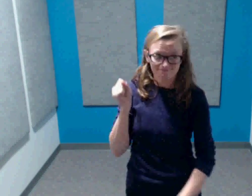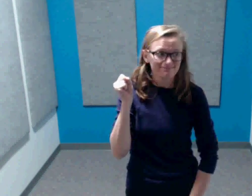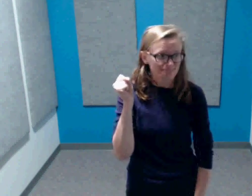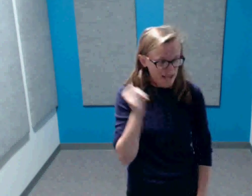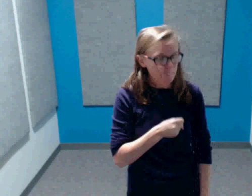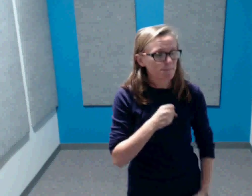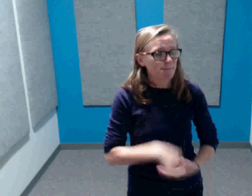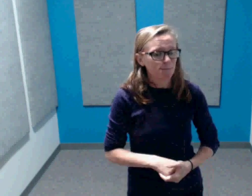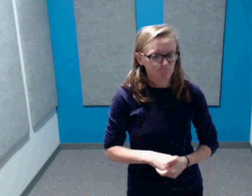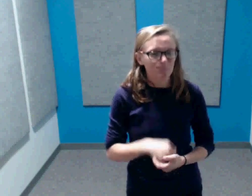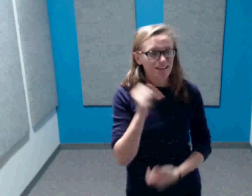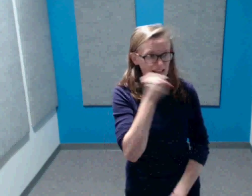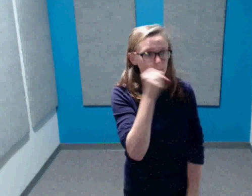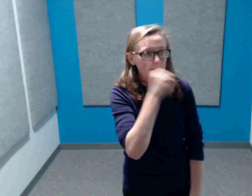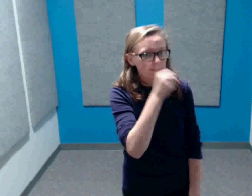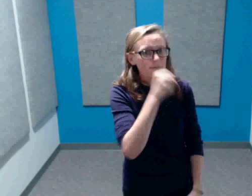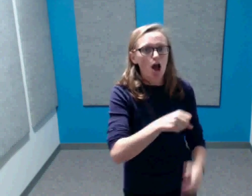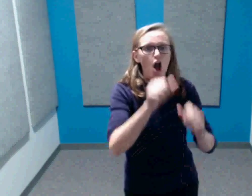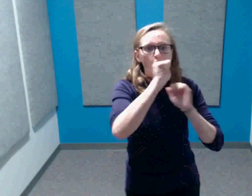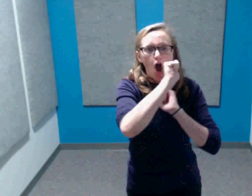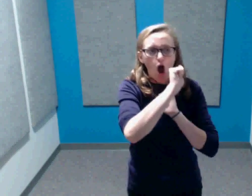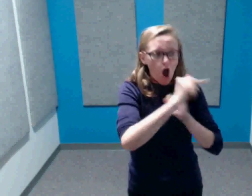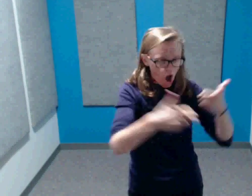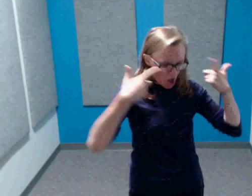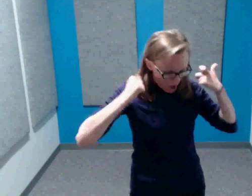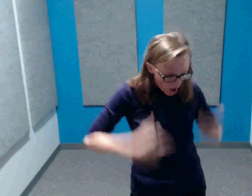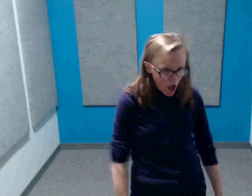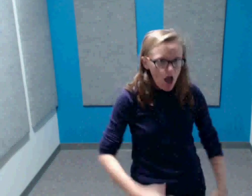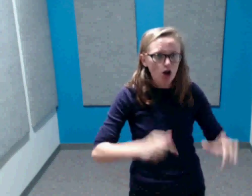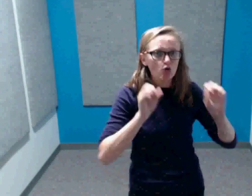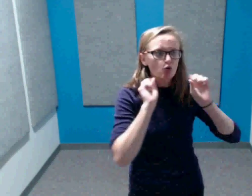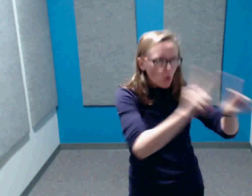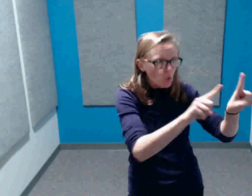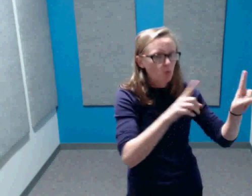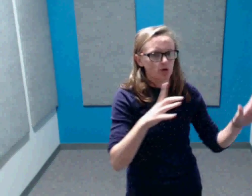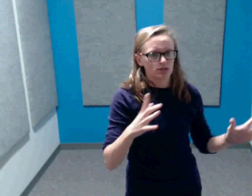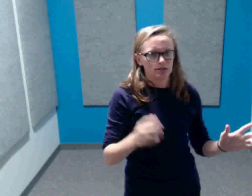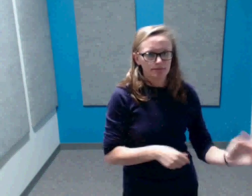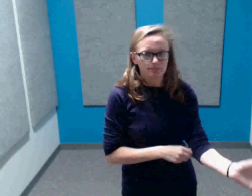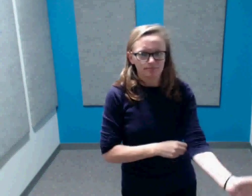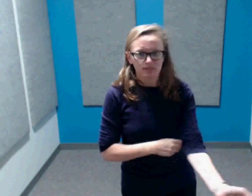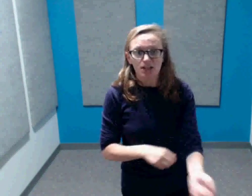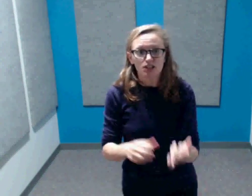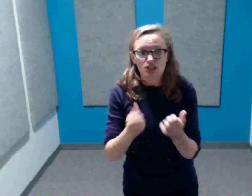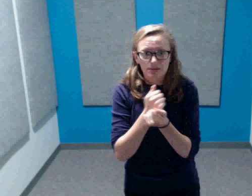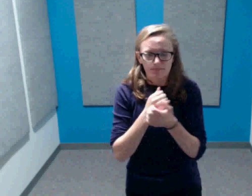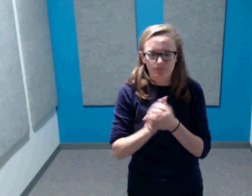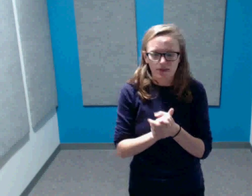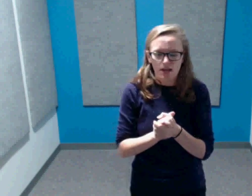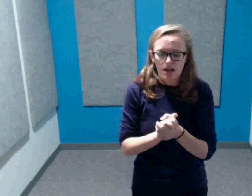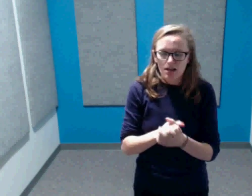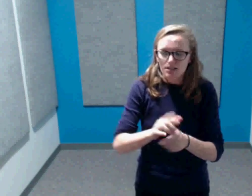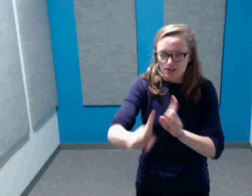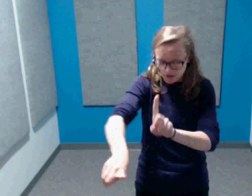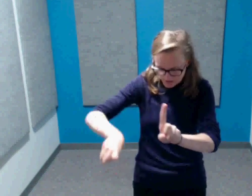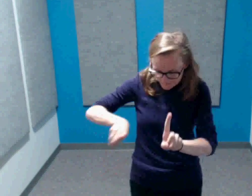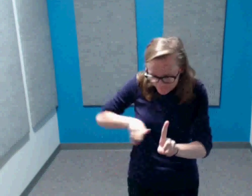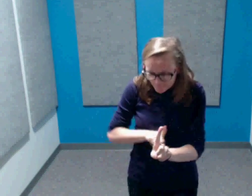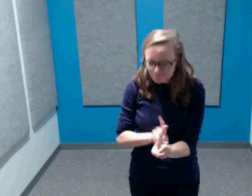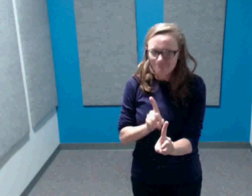She said, yes. Oh, go burn them. She didn't want any of that stuff in her house, see? Well, I went out there and got around behind that trash barrel, looked every